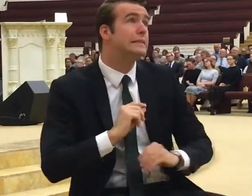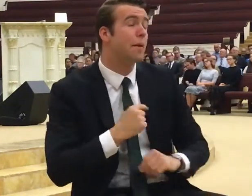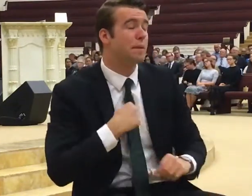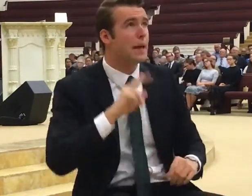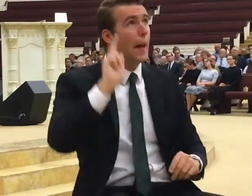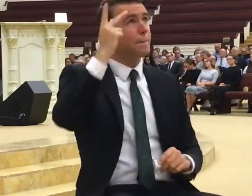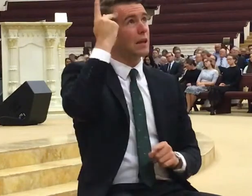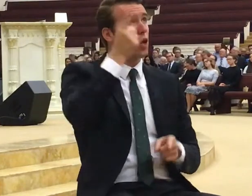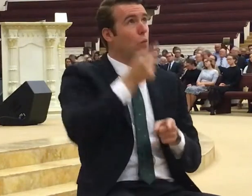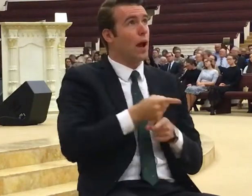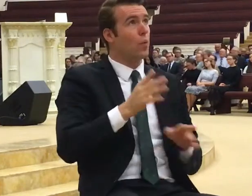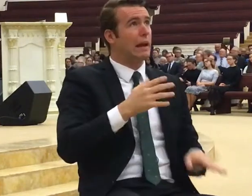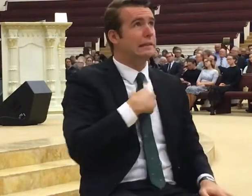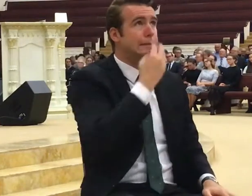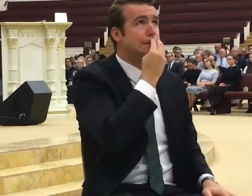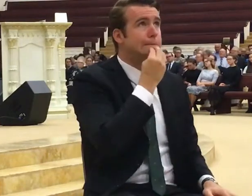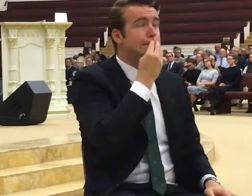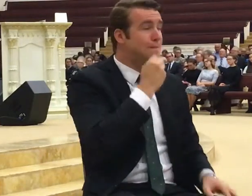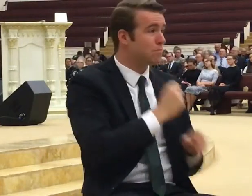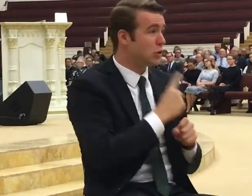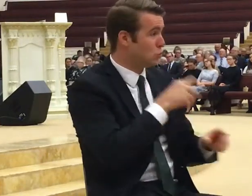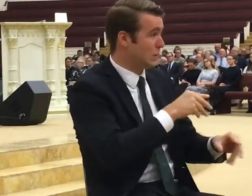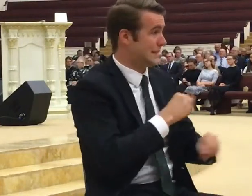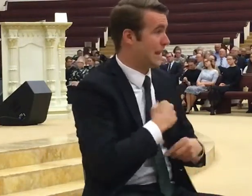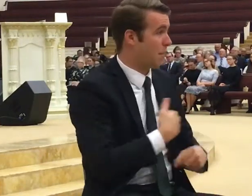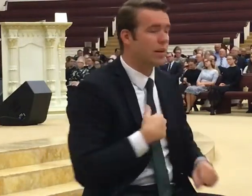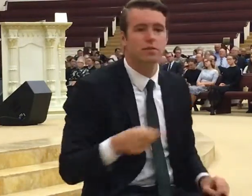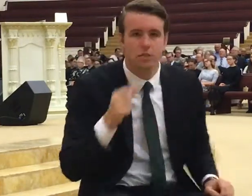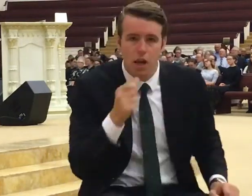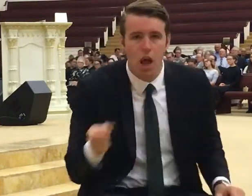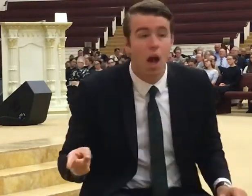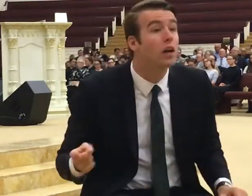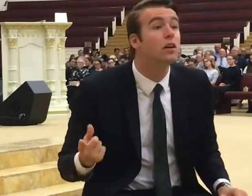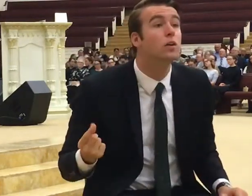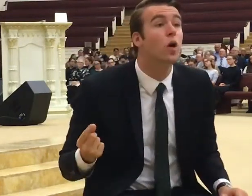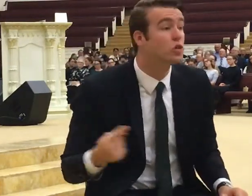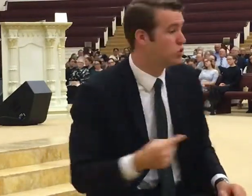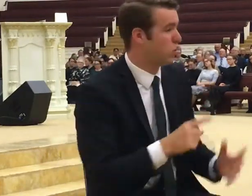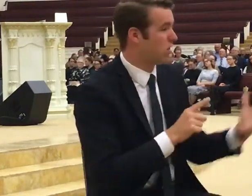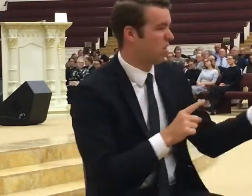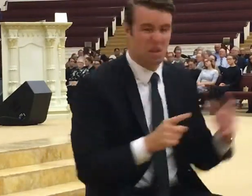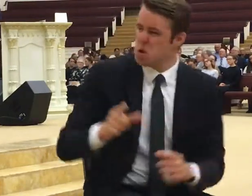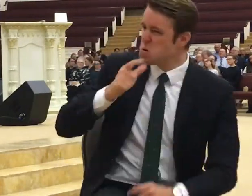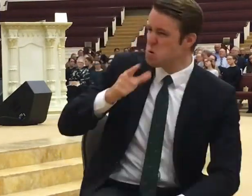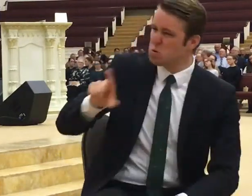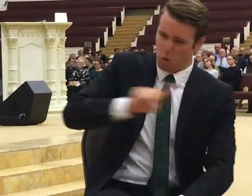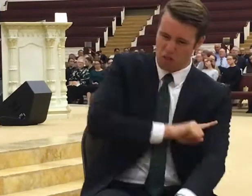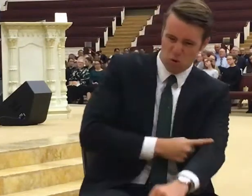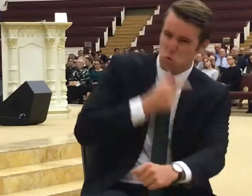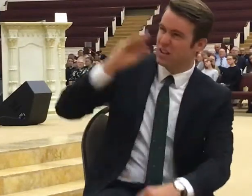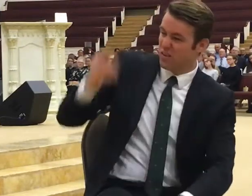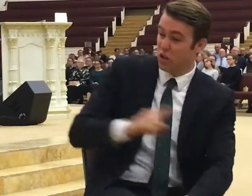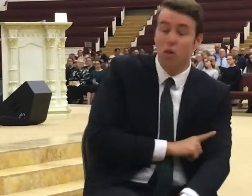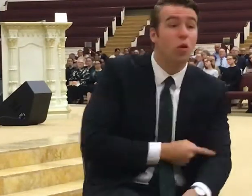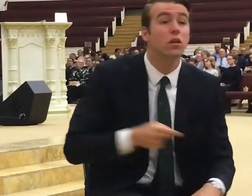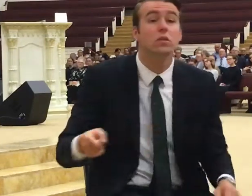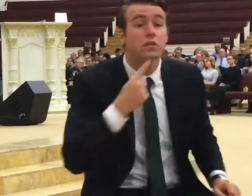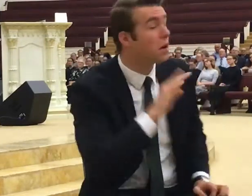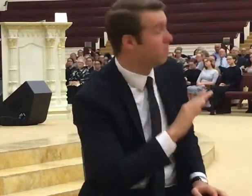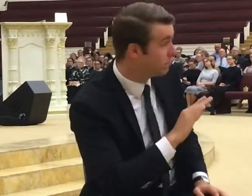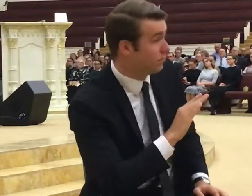political correctness to be accepted in the community. They looked back at all their detractors and haters, and they said, I'll tell you how we do this.